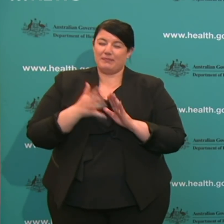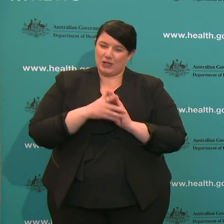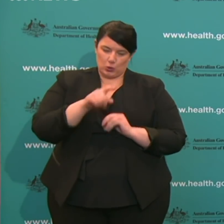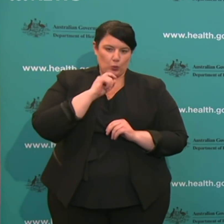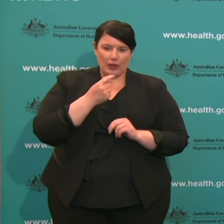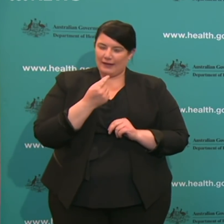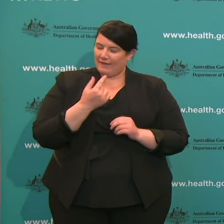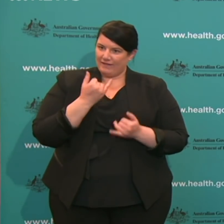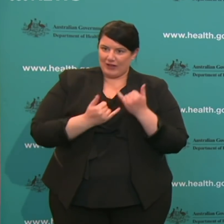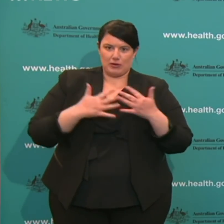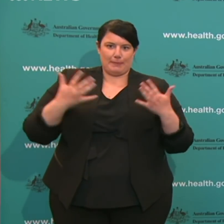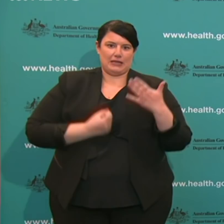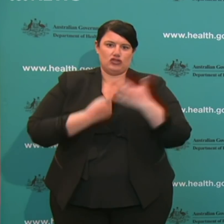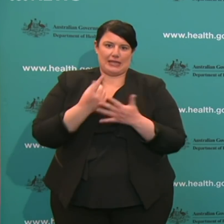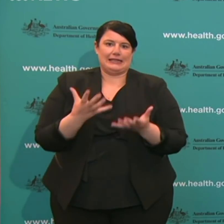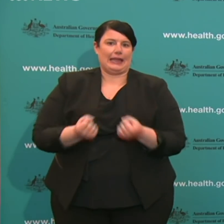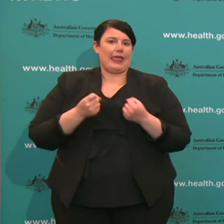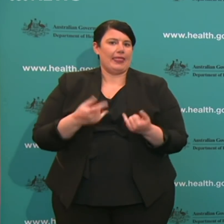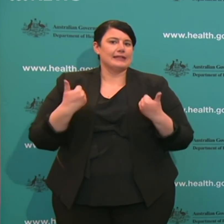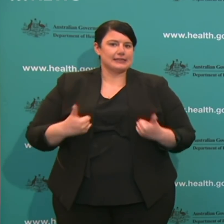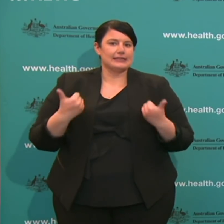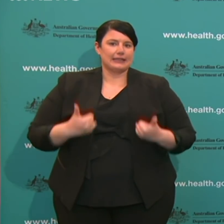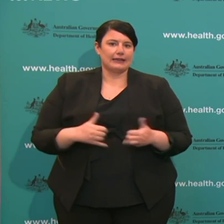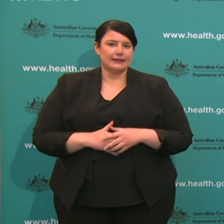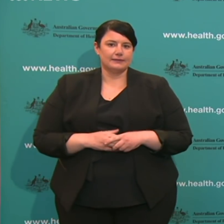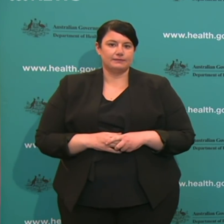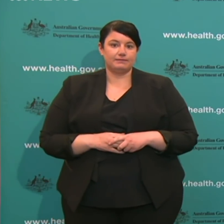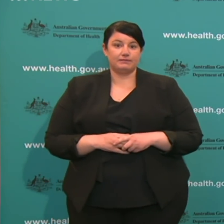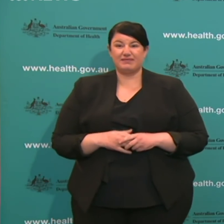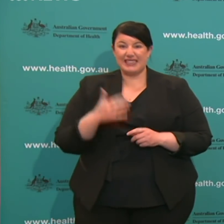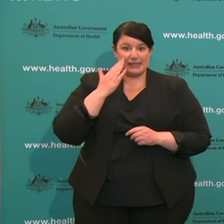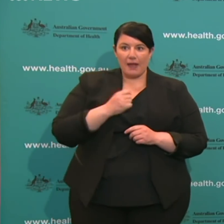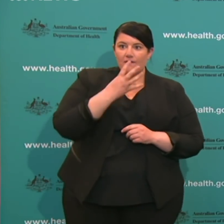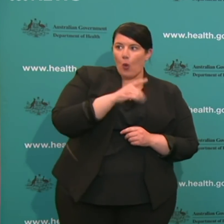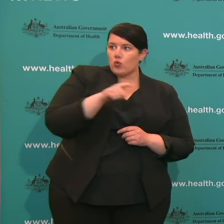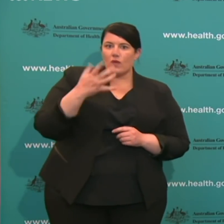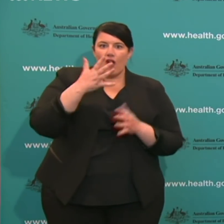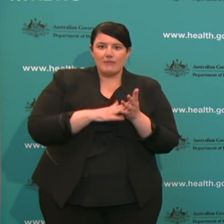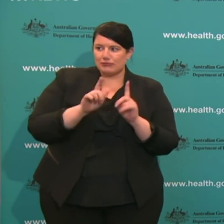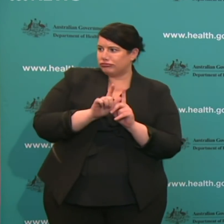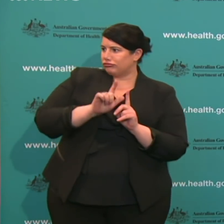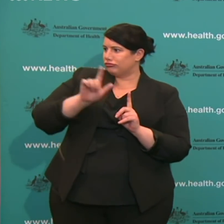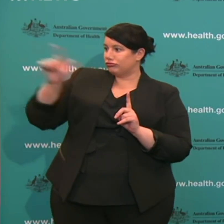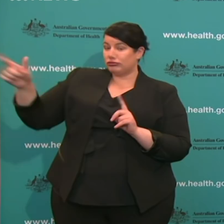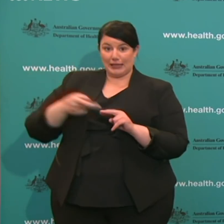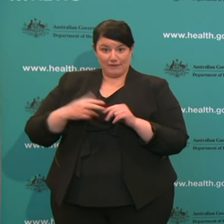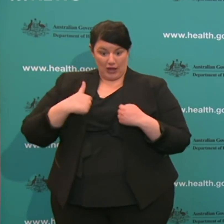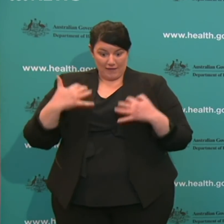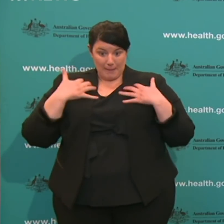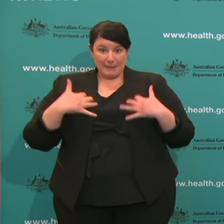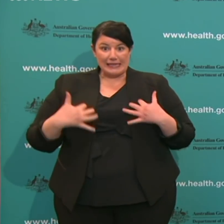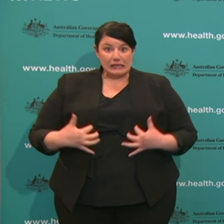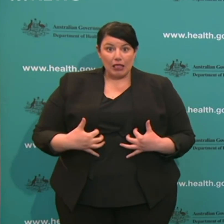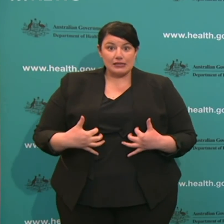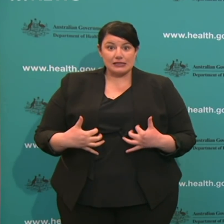to get that virus, but even if you're 4 or 5 metres away. If I had measles during the course